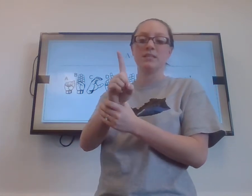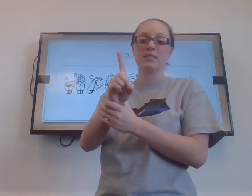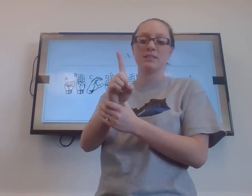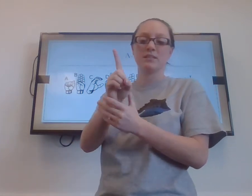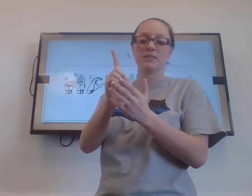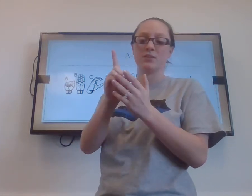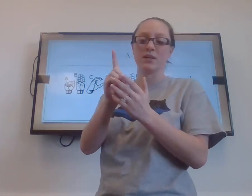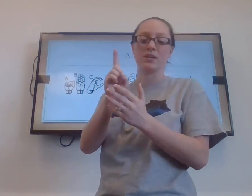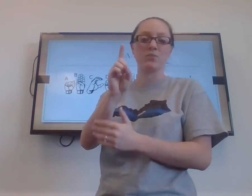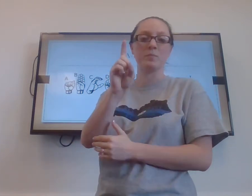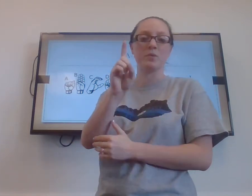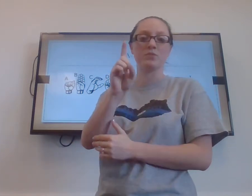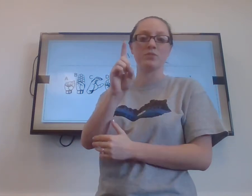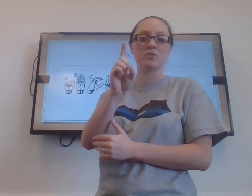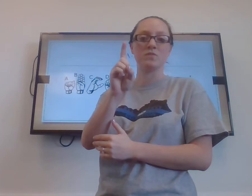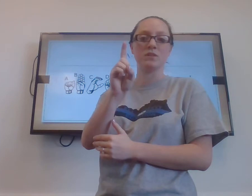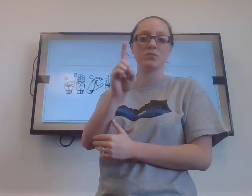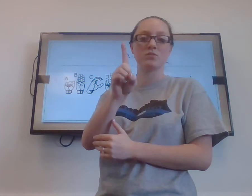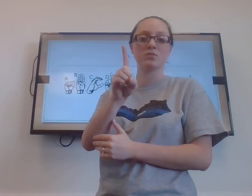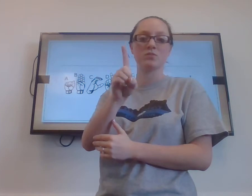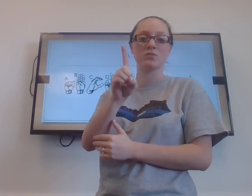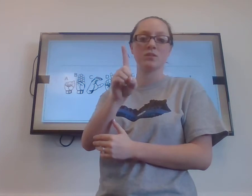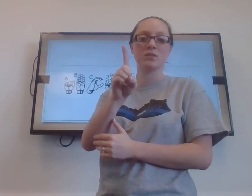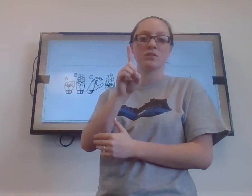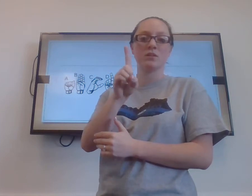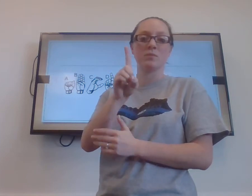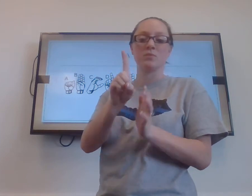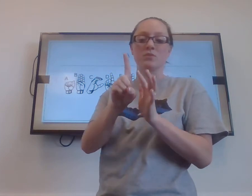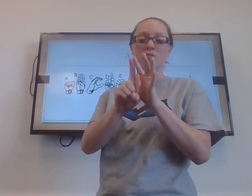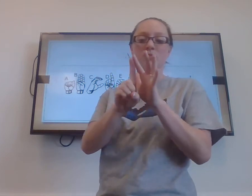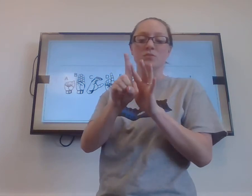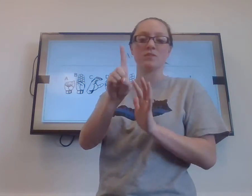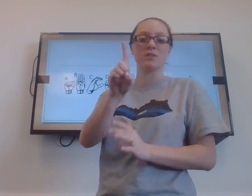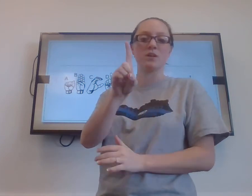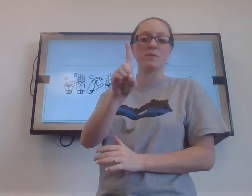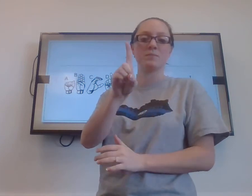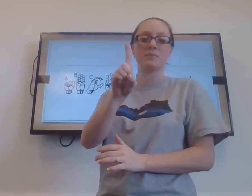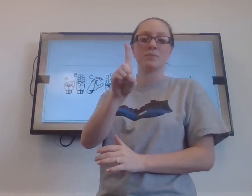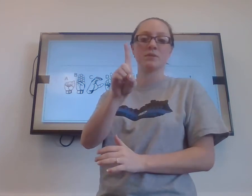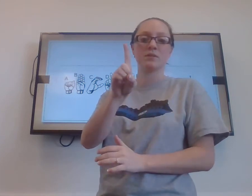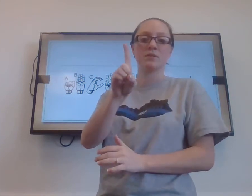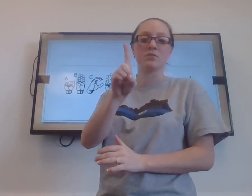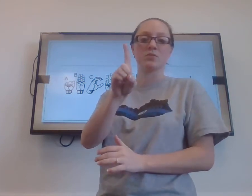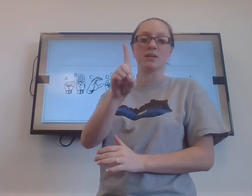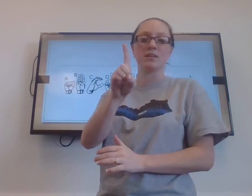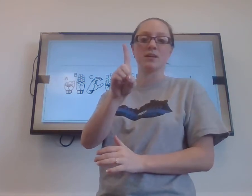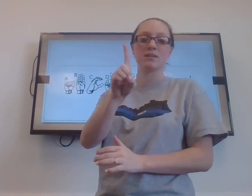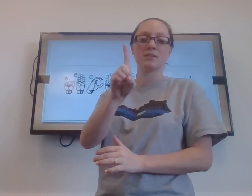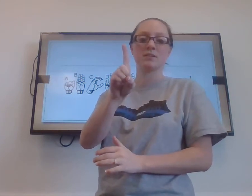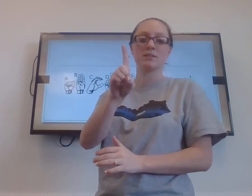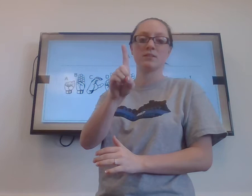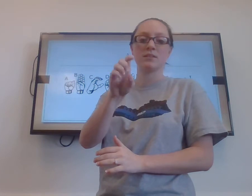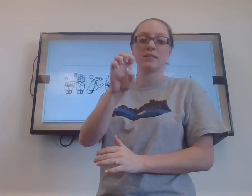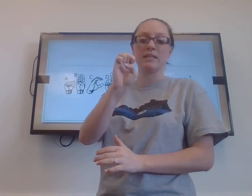D, kind of grip onto those fingers and point your first finger up, just like that.